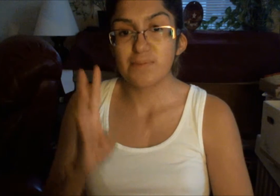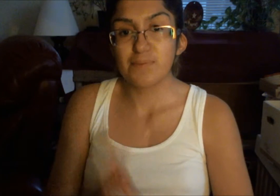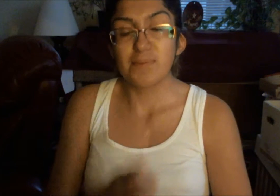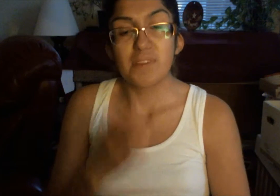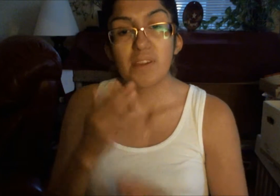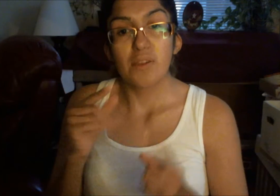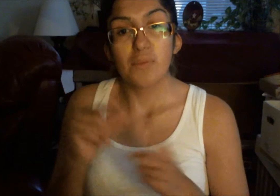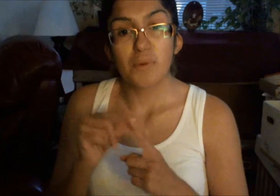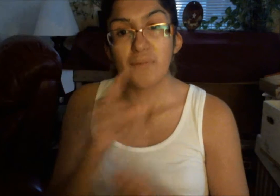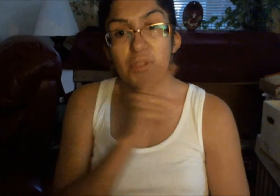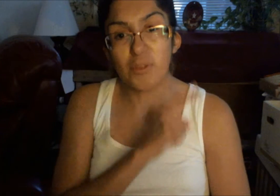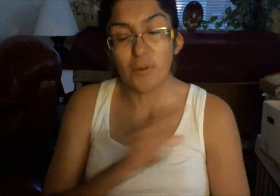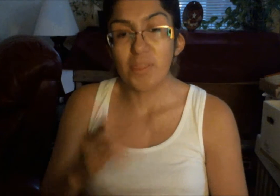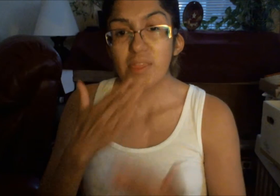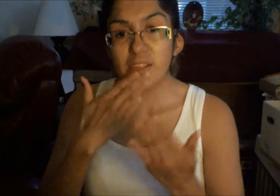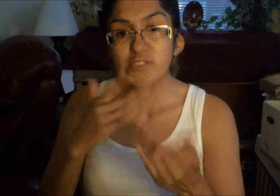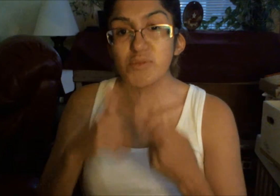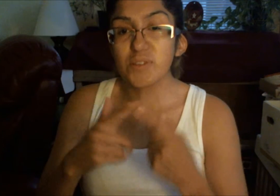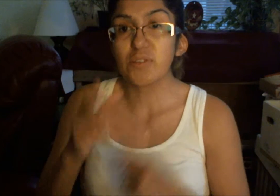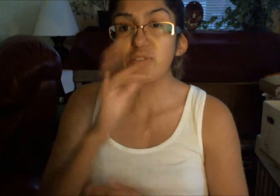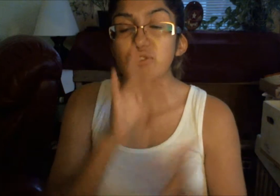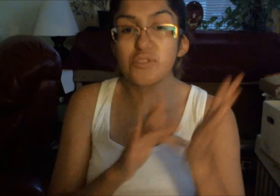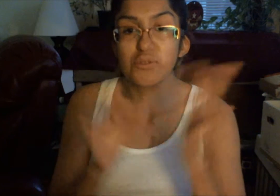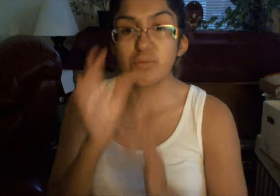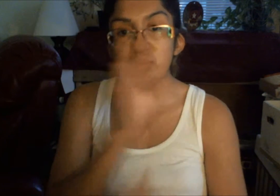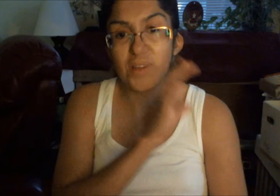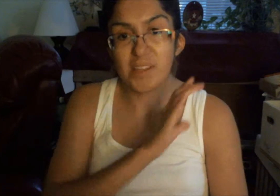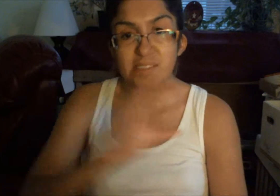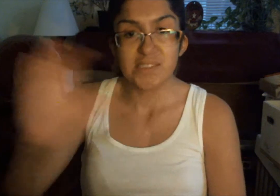Get on America's largest and most dependable networks with the LG Sunset.